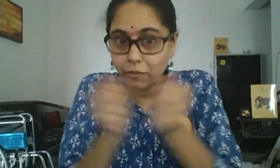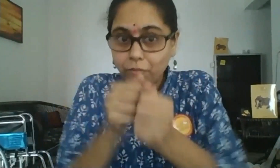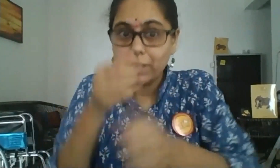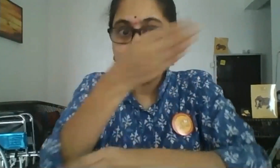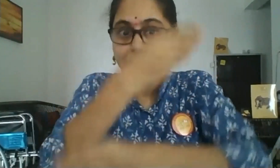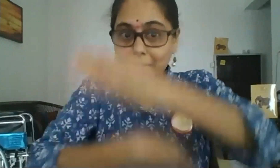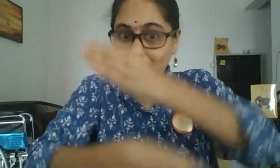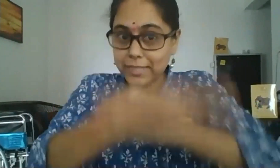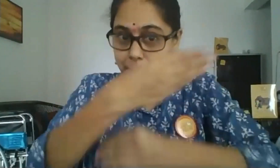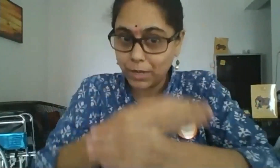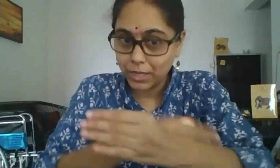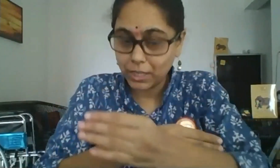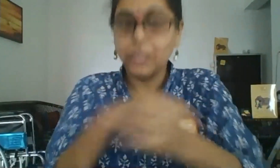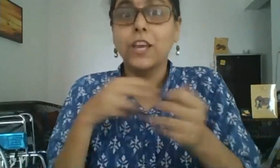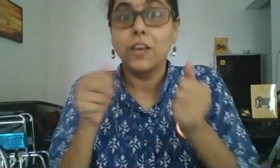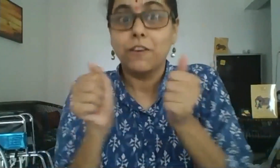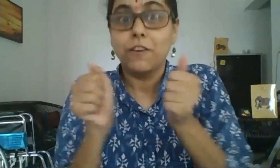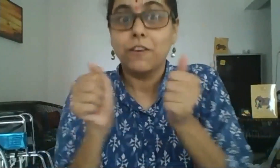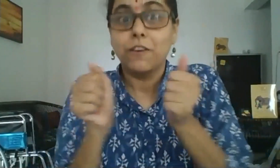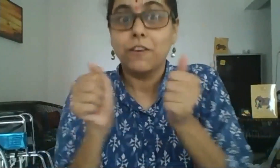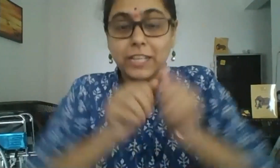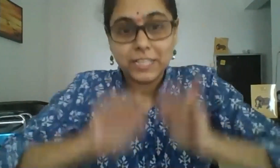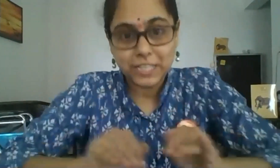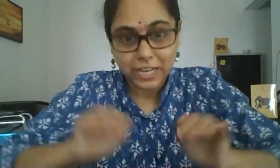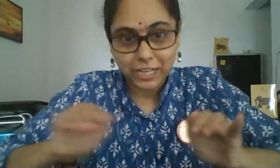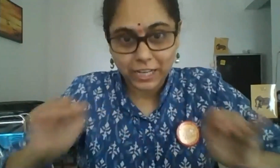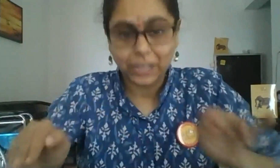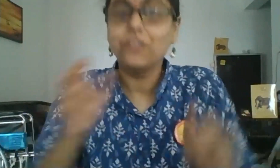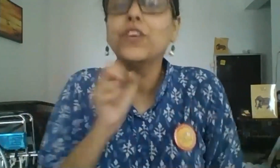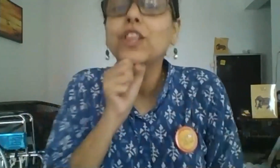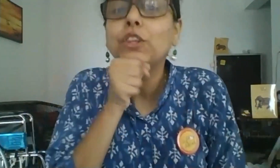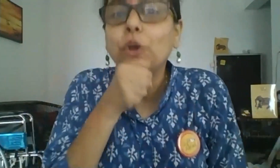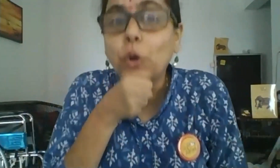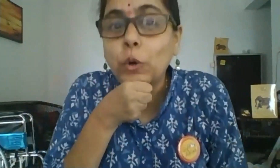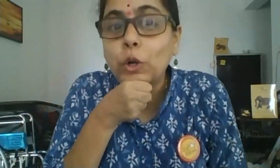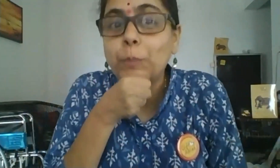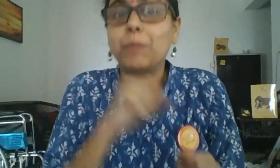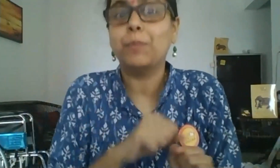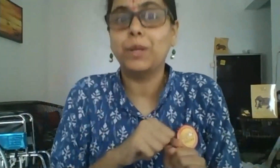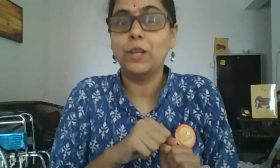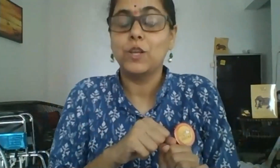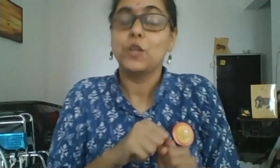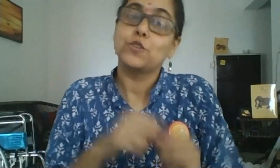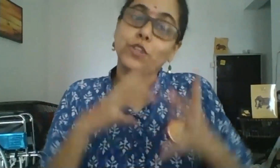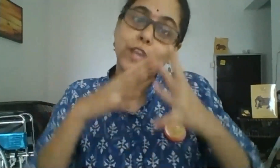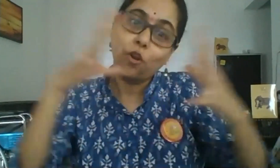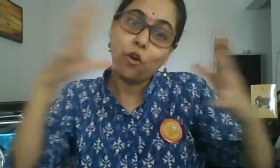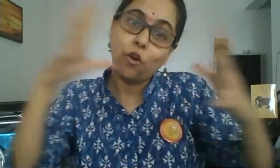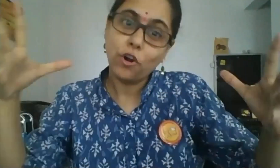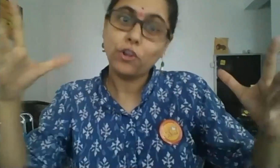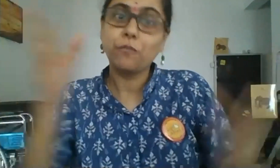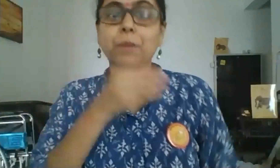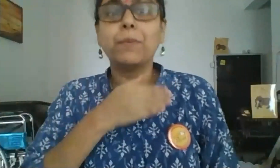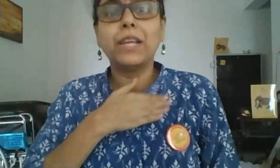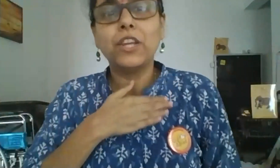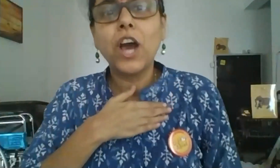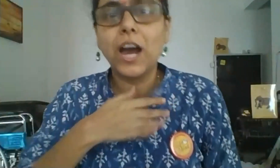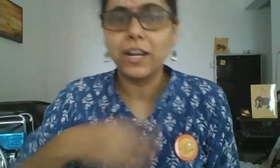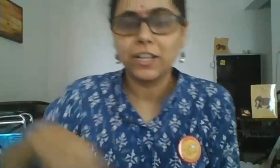with disability, with children, with old people. So there are a lot of people in your heart. So